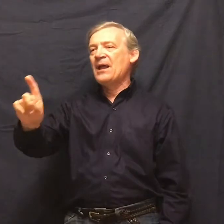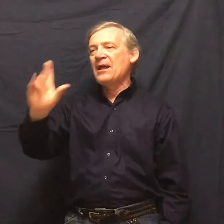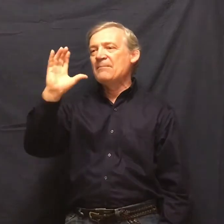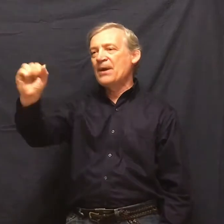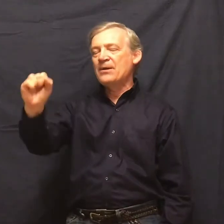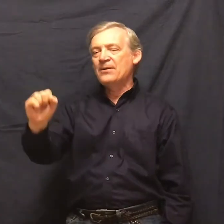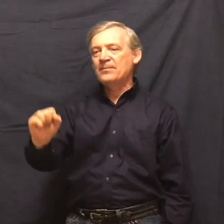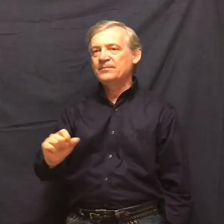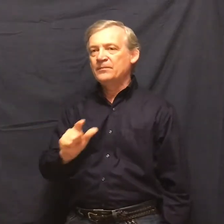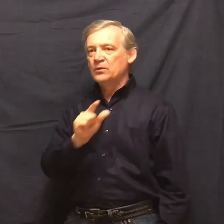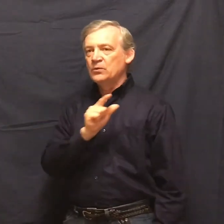George looked around at Lenny.